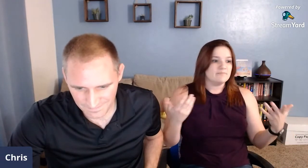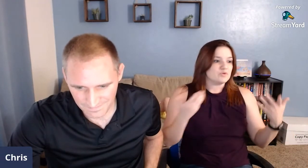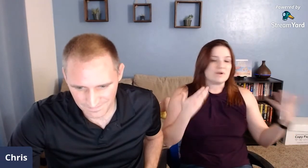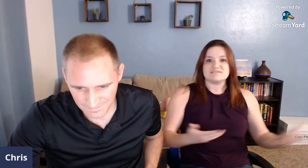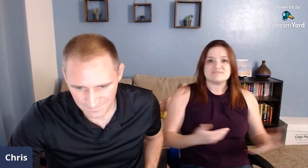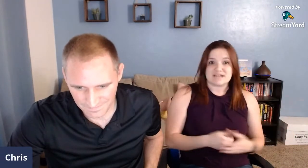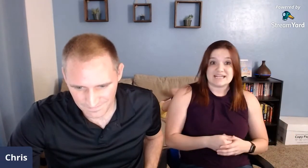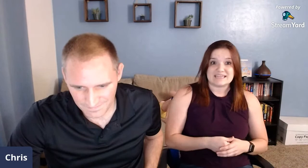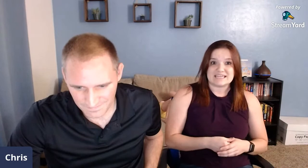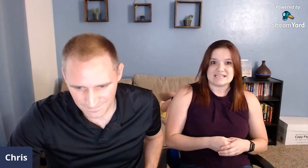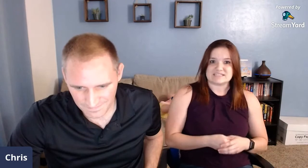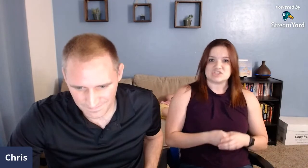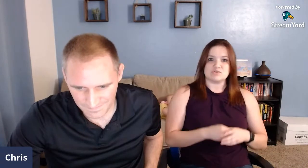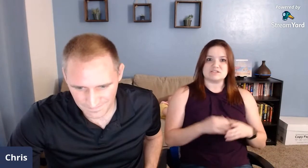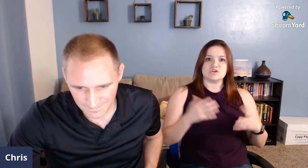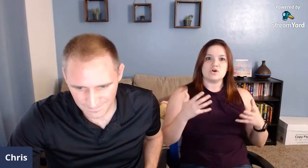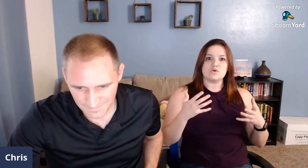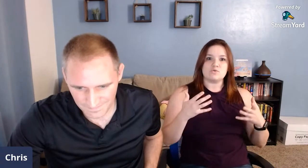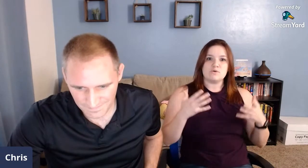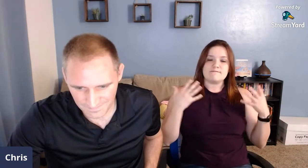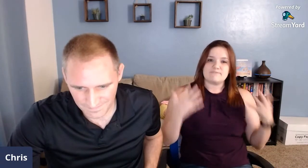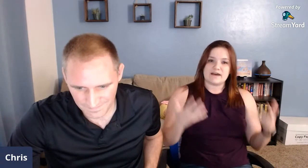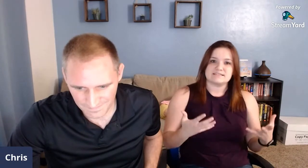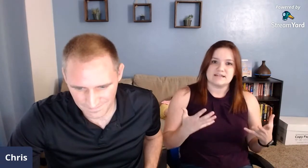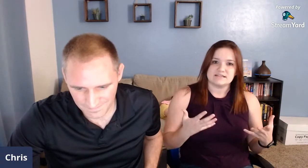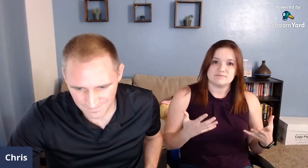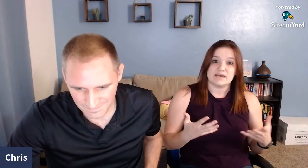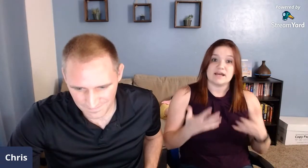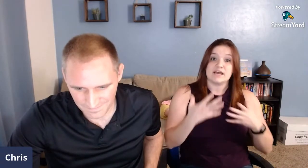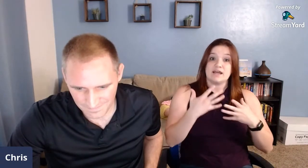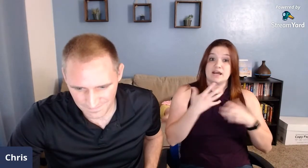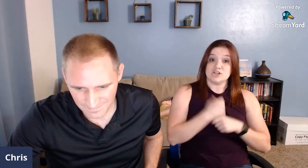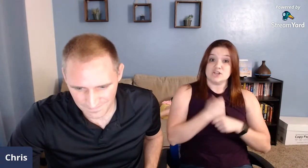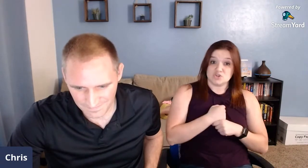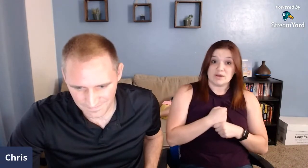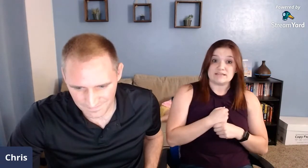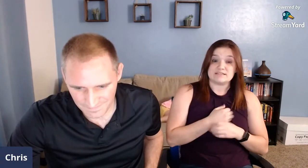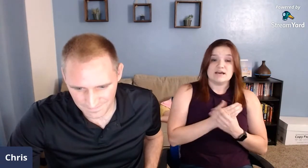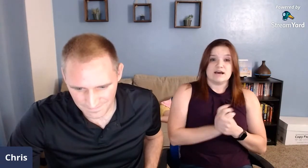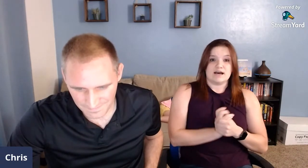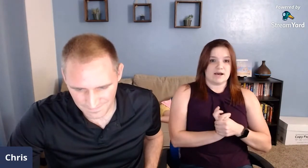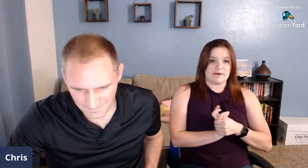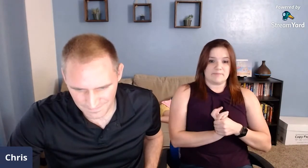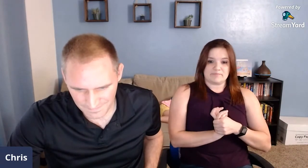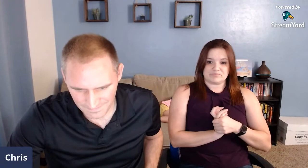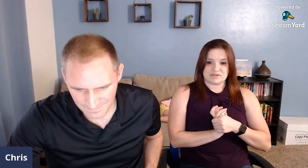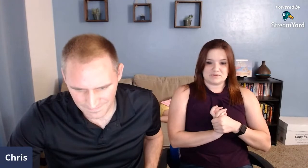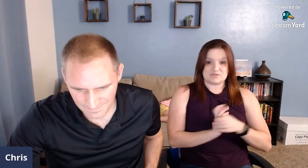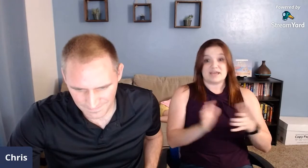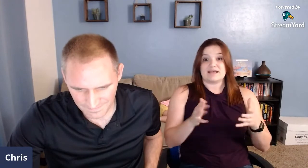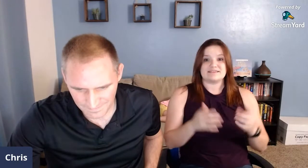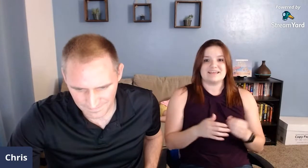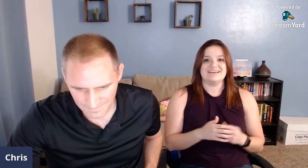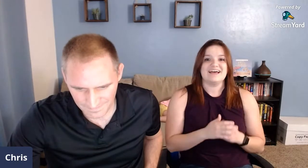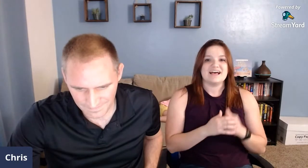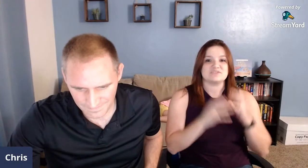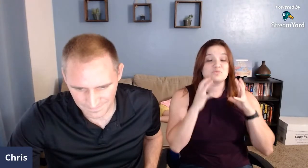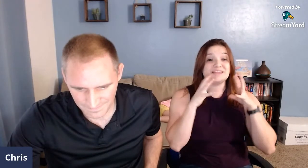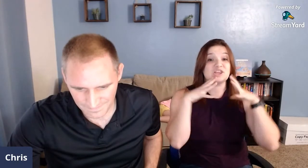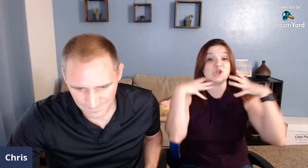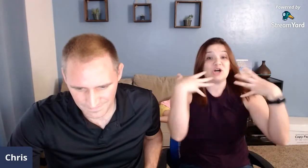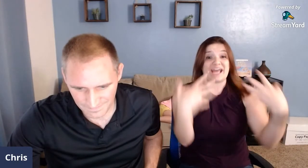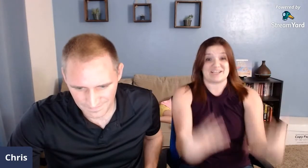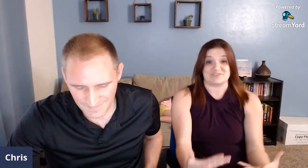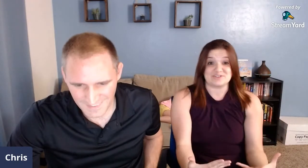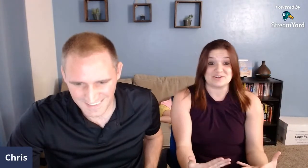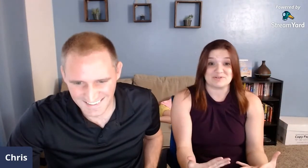new ways of signing things. And so it's so fascinating to me, and I enjoy it. So yeah, that's a